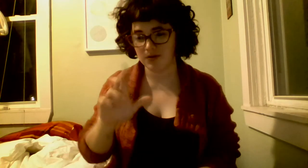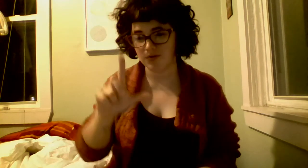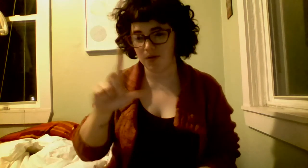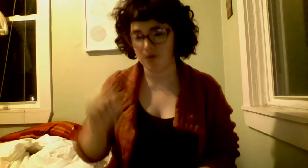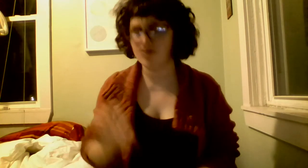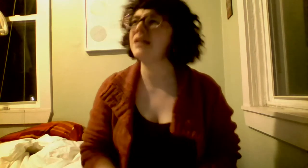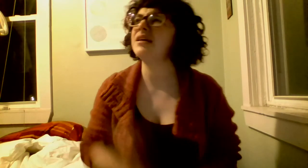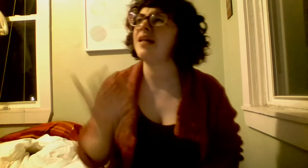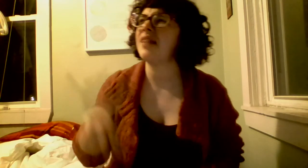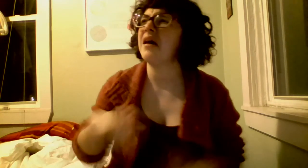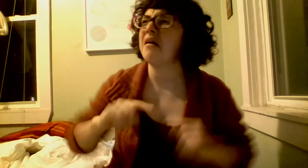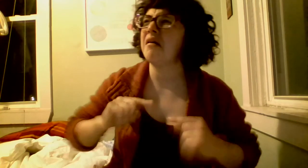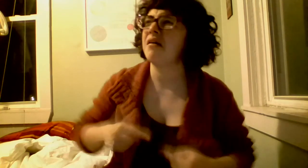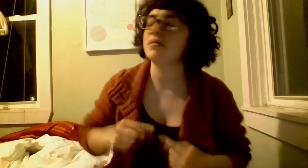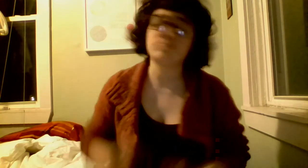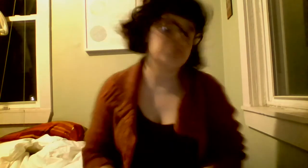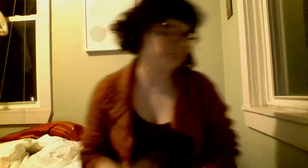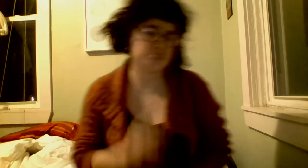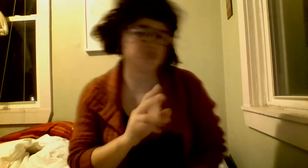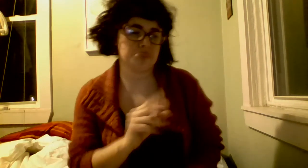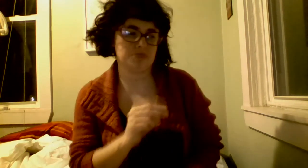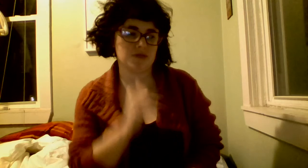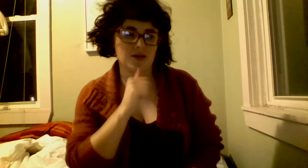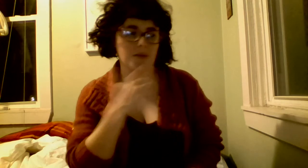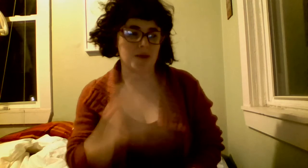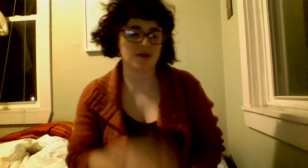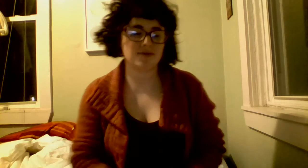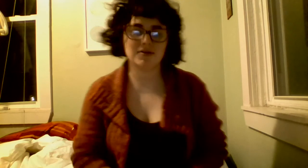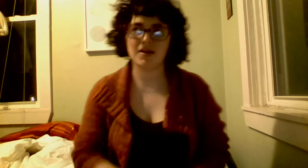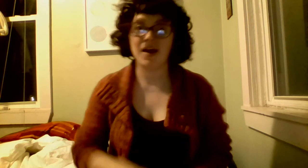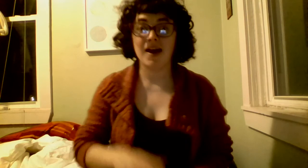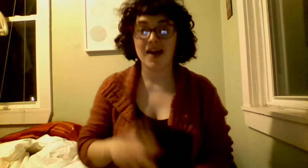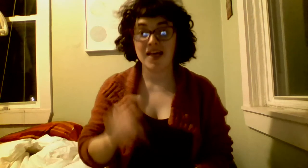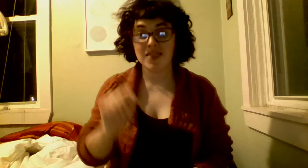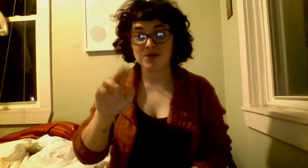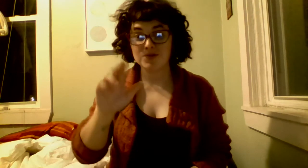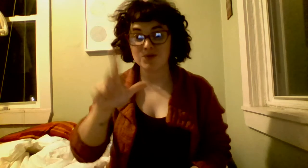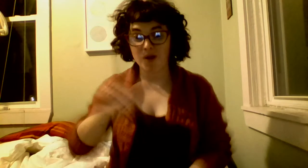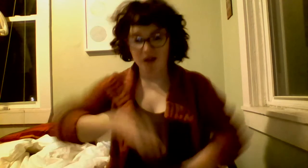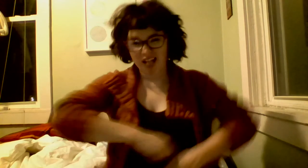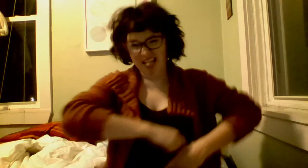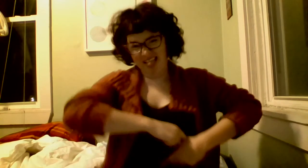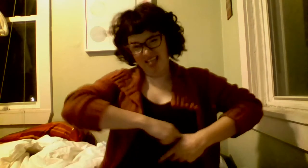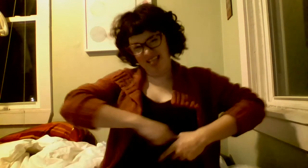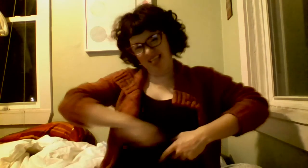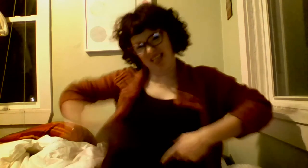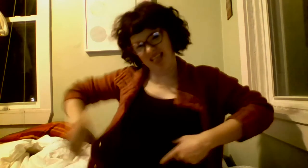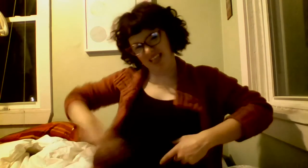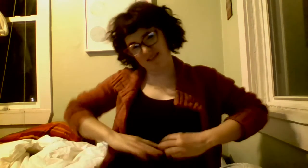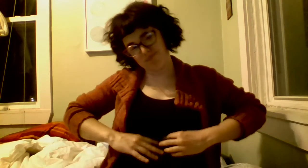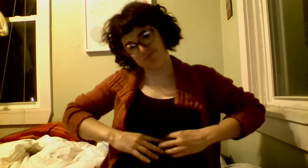out his knife, he put it to his stomach, and he ripped a hole in it. With that, he fell over, dead as a